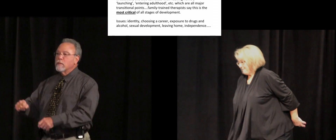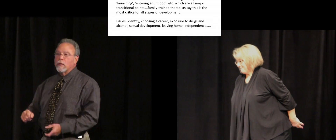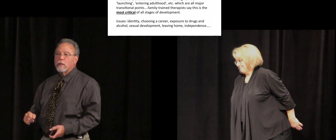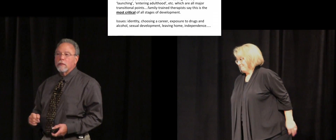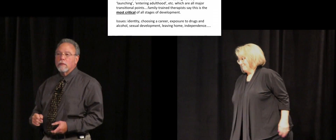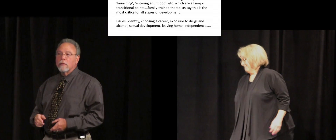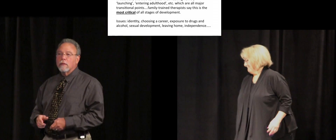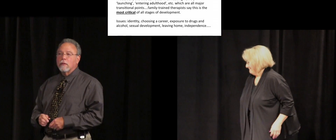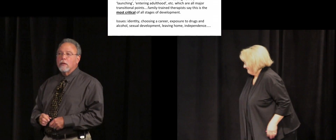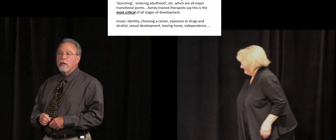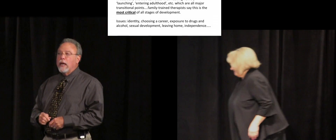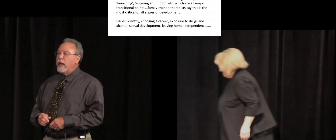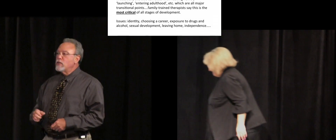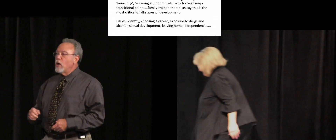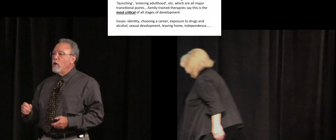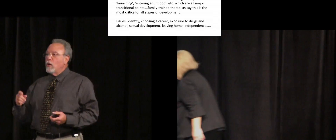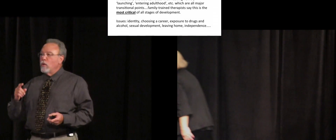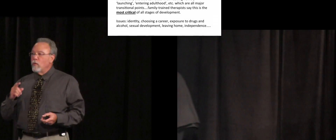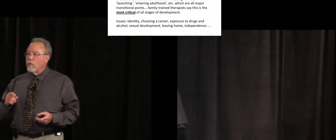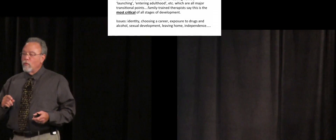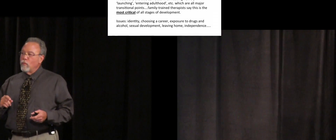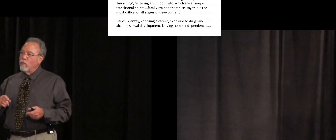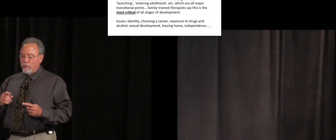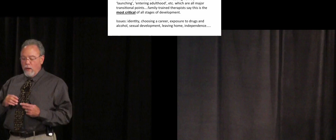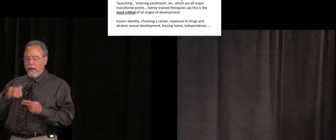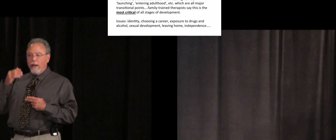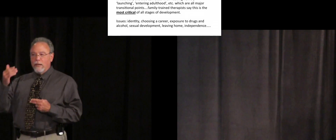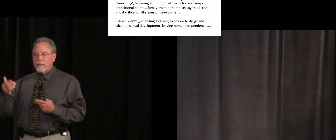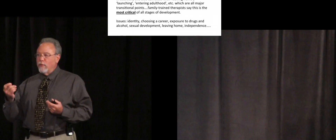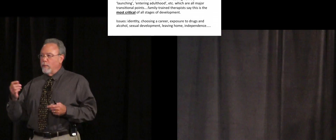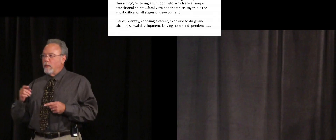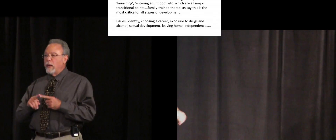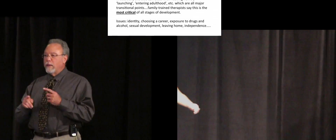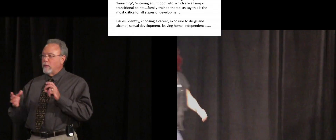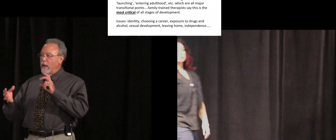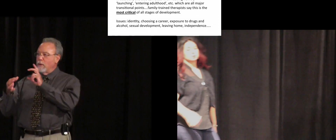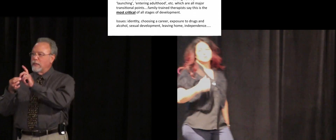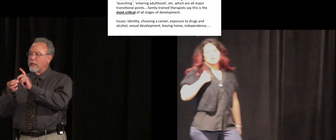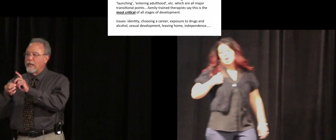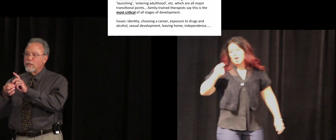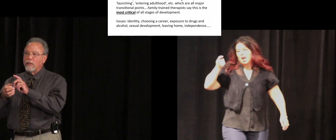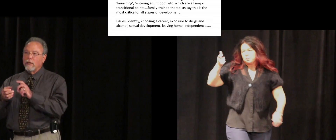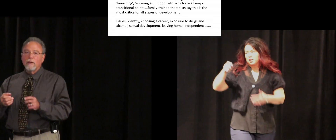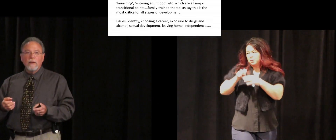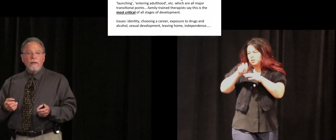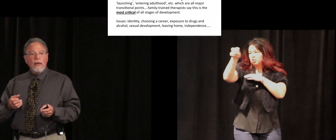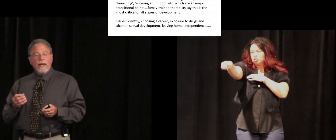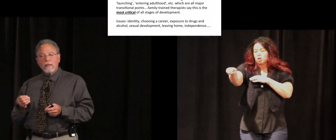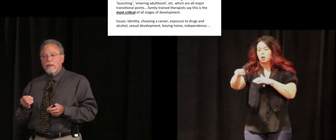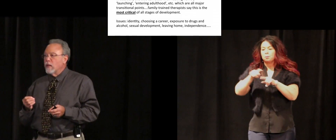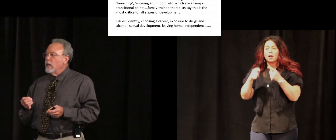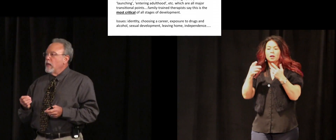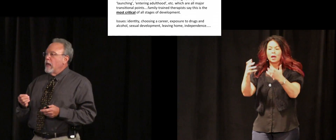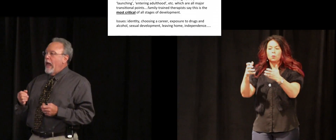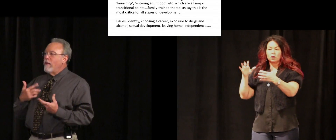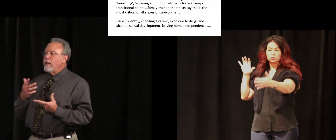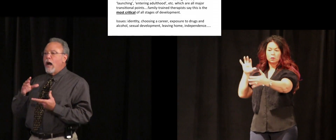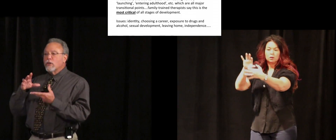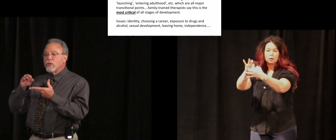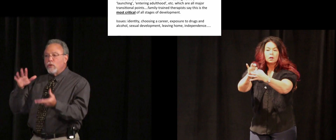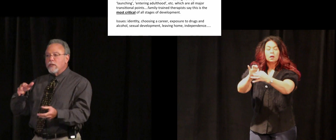getting old. My cat might die soon. I miss my twin. It's a